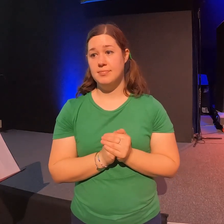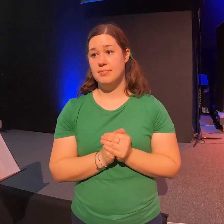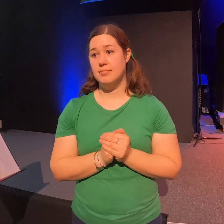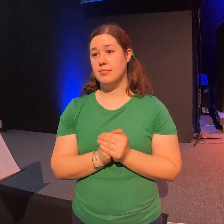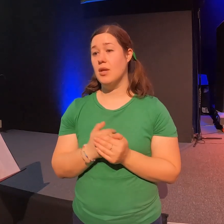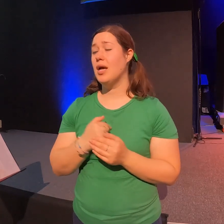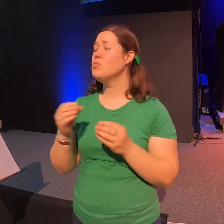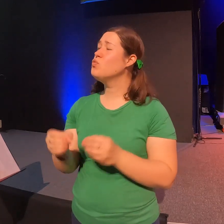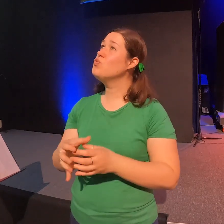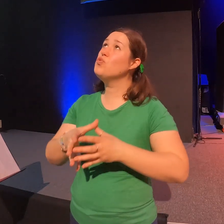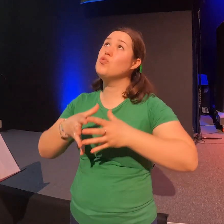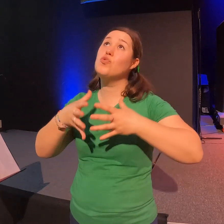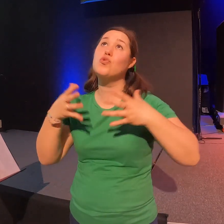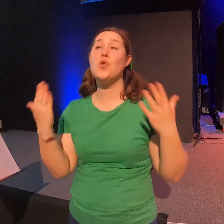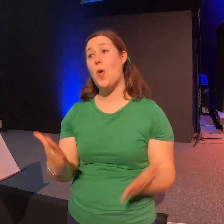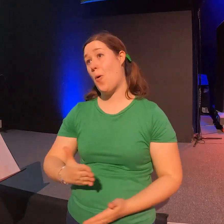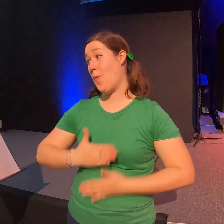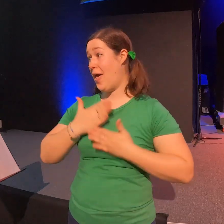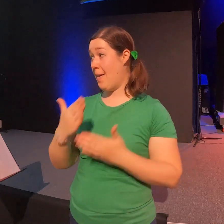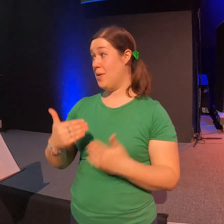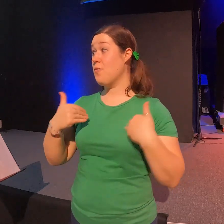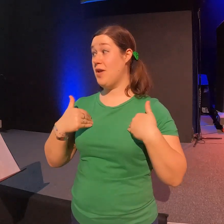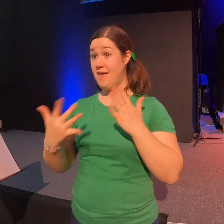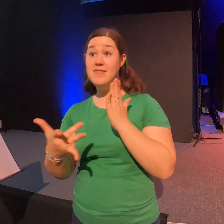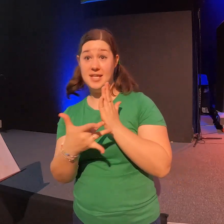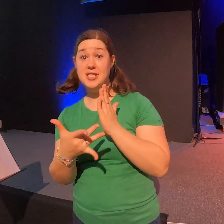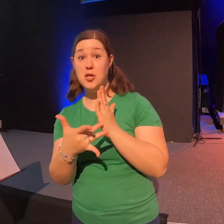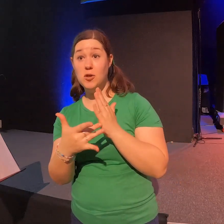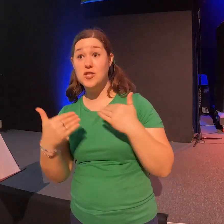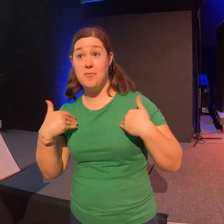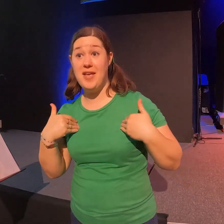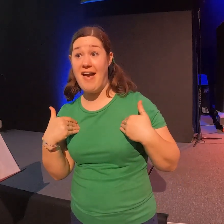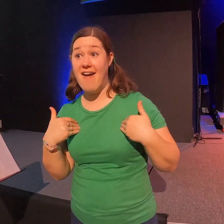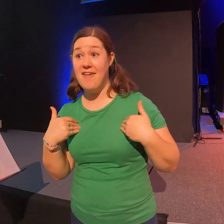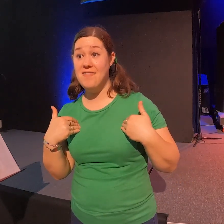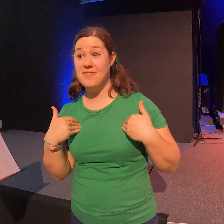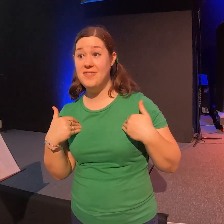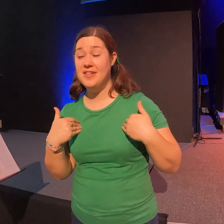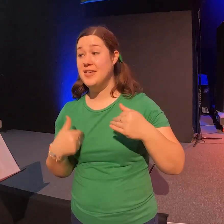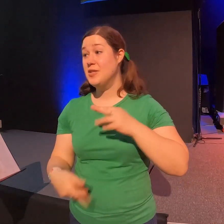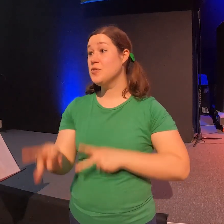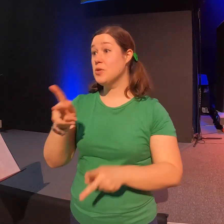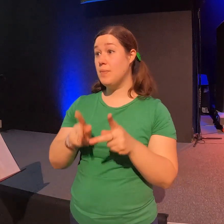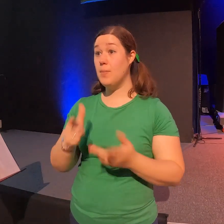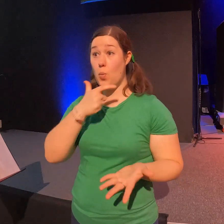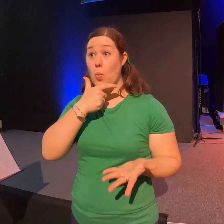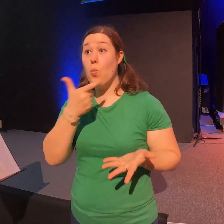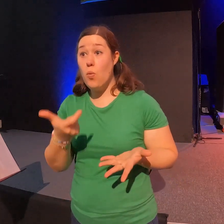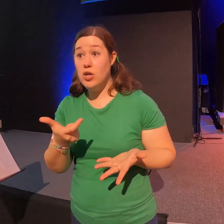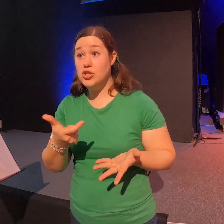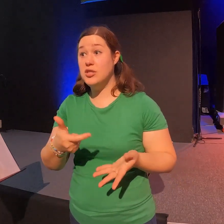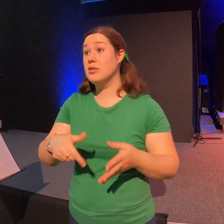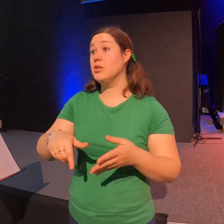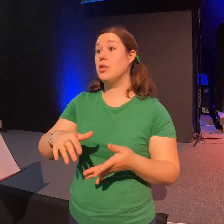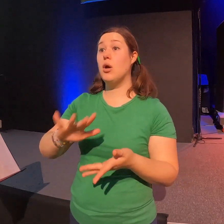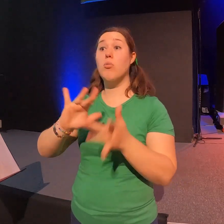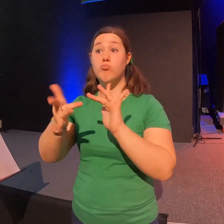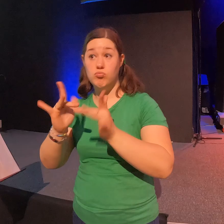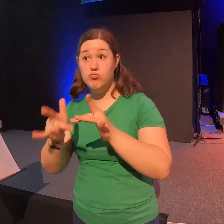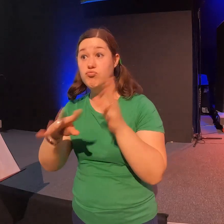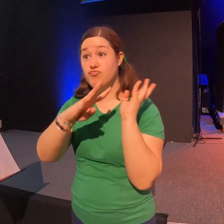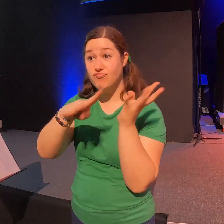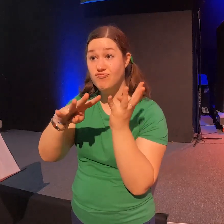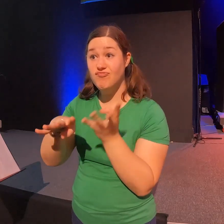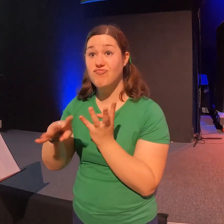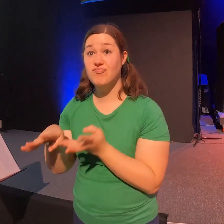I'm so glad that we have the technology that we have. Yes. Especially those who are watching online. And I'm very much aware there are